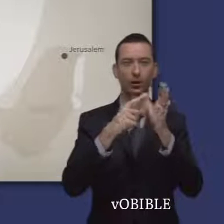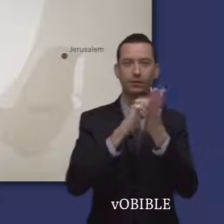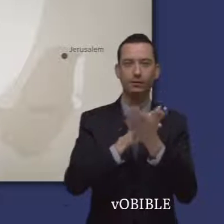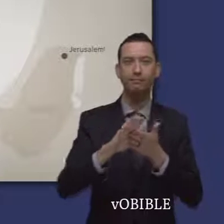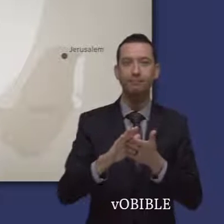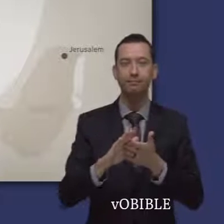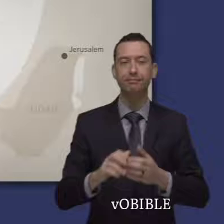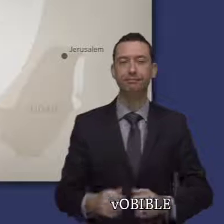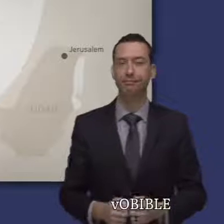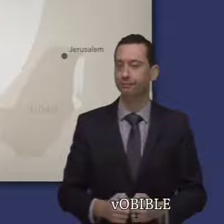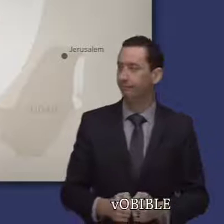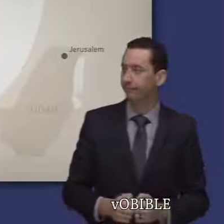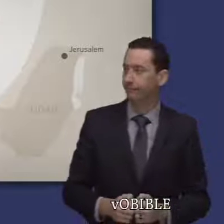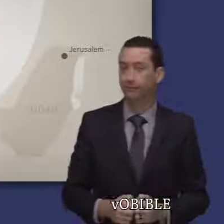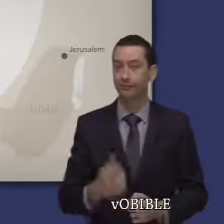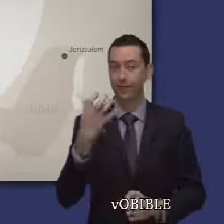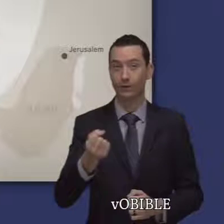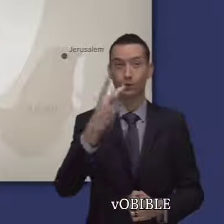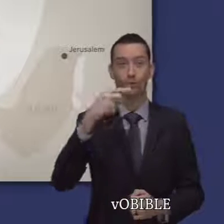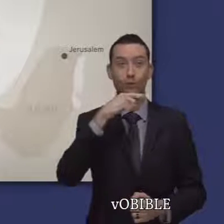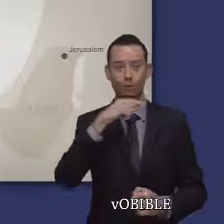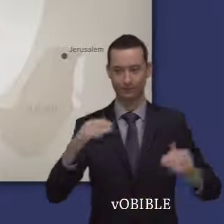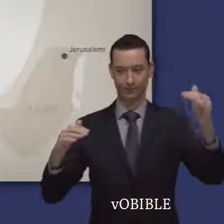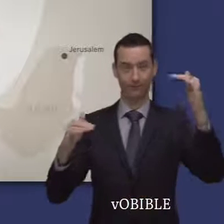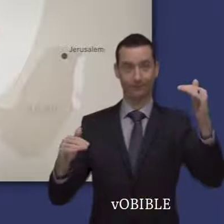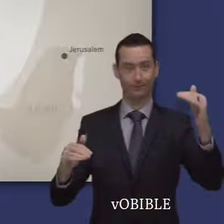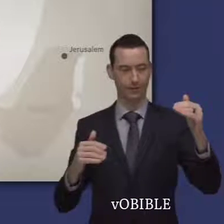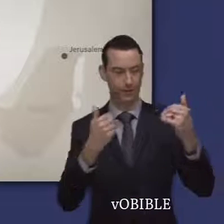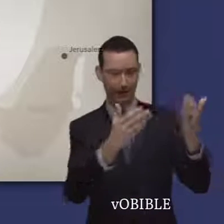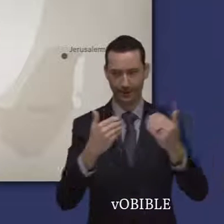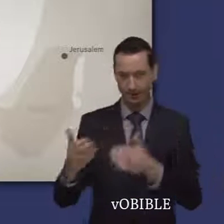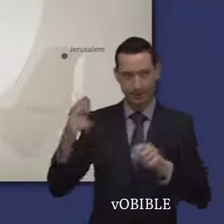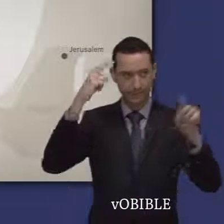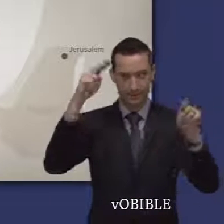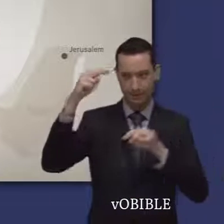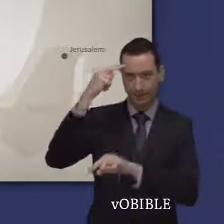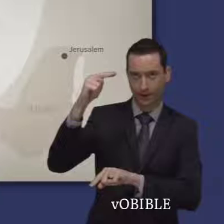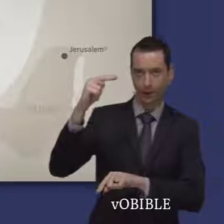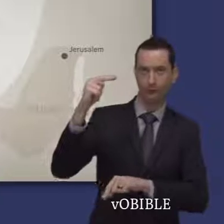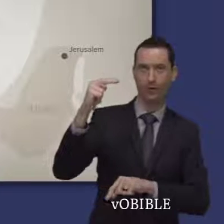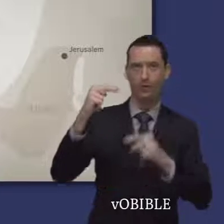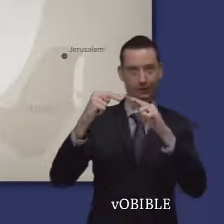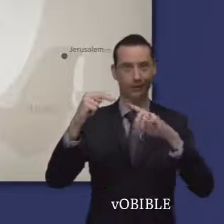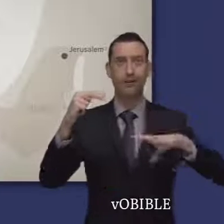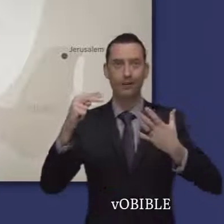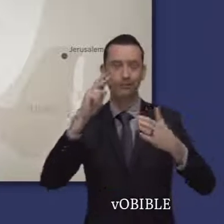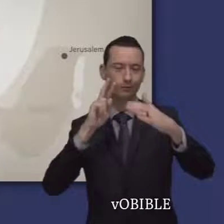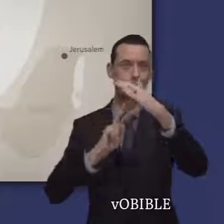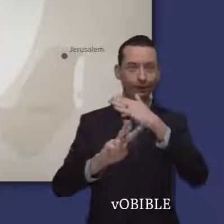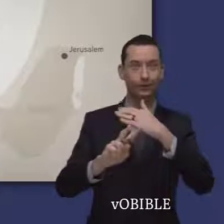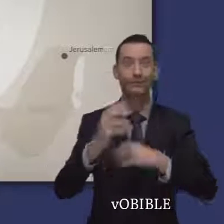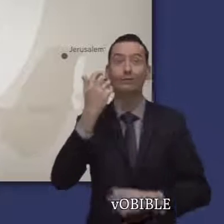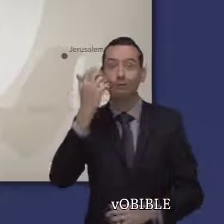Isaiah had two sons, Shear-Jashub and Maher-Shalal-Hash-Baz. Their names signified events that would